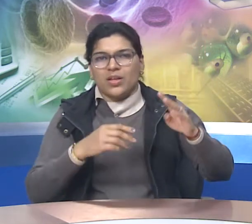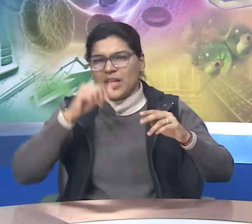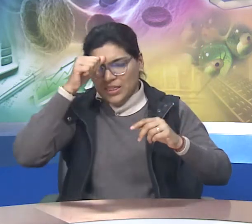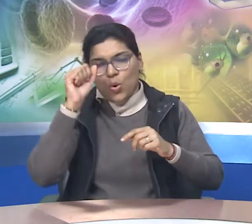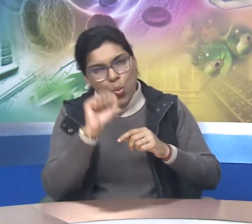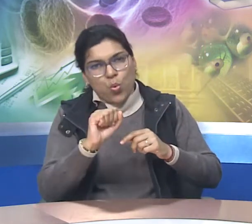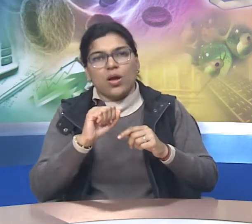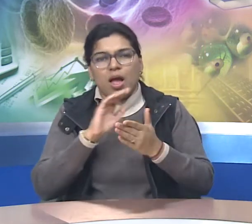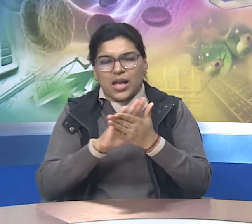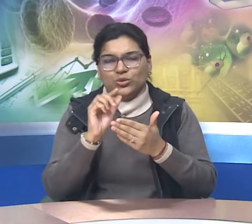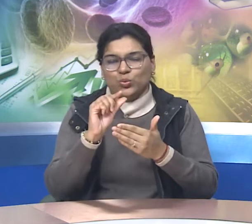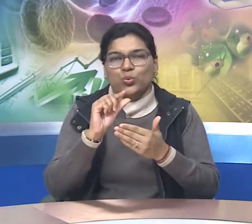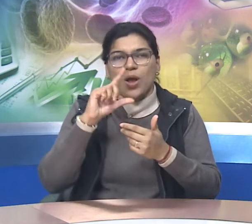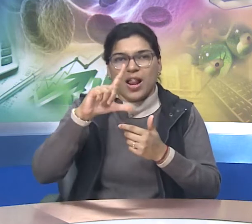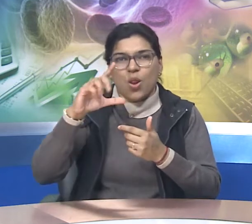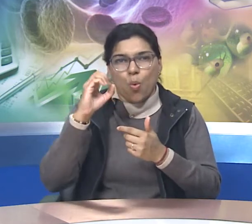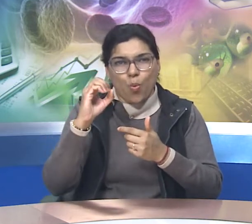Hello, Shoeshine Lal